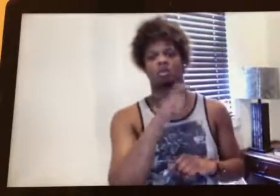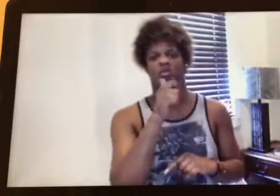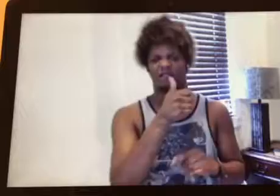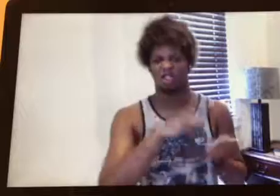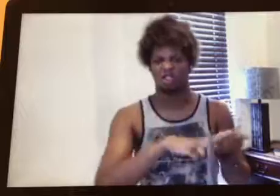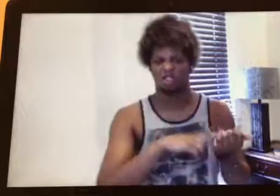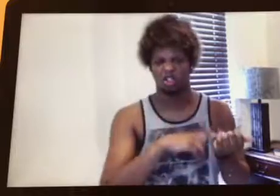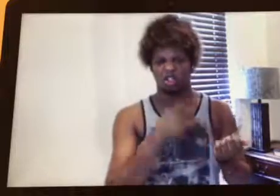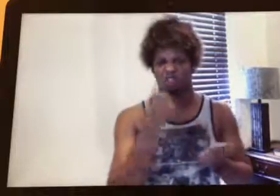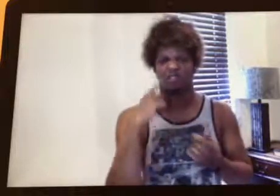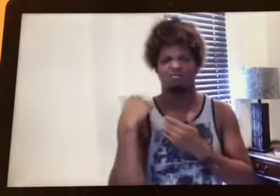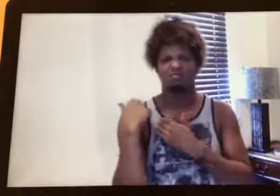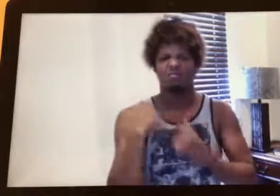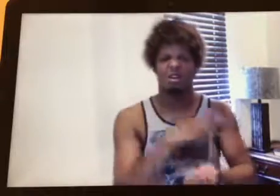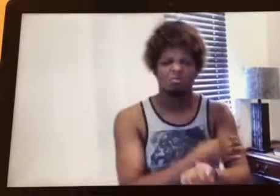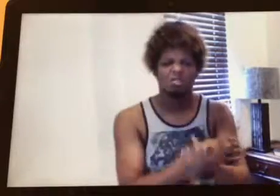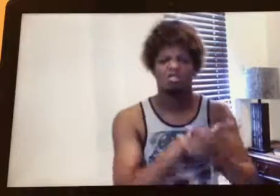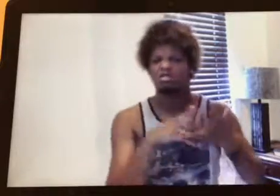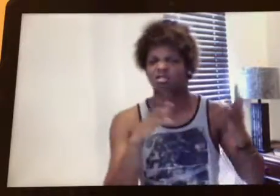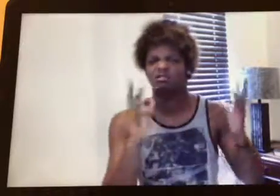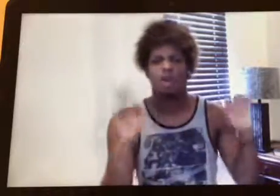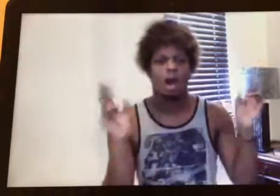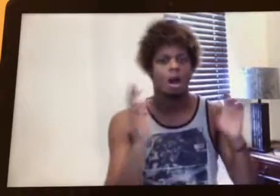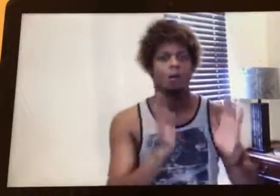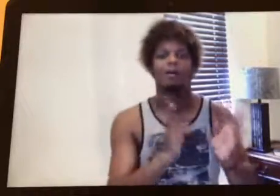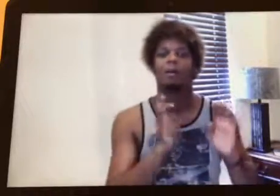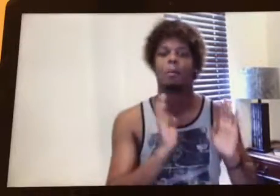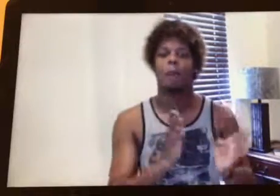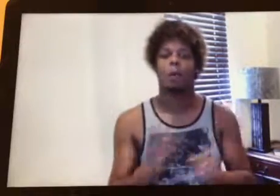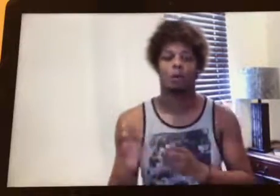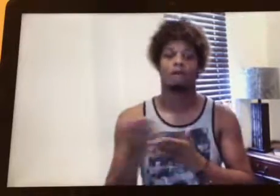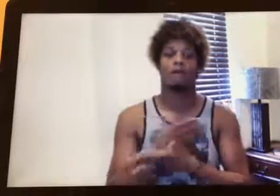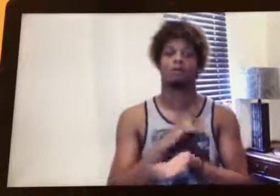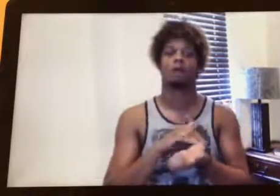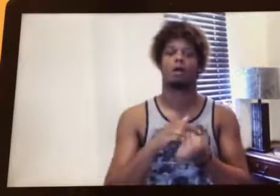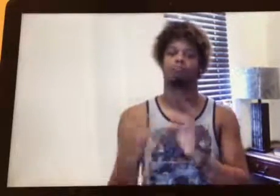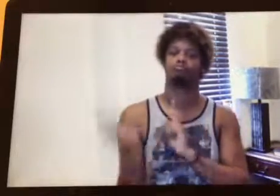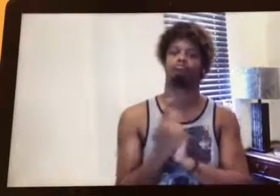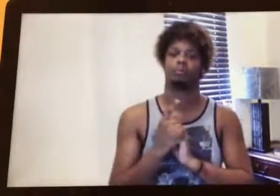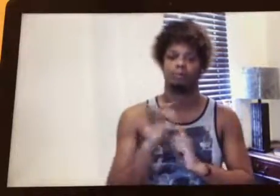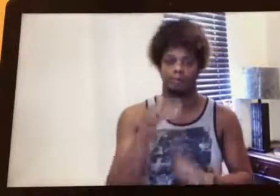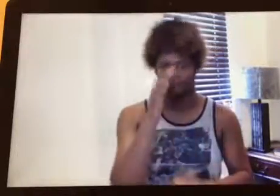eye contact. The nurse did my normal vital signs and,